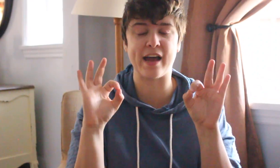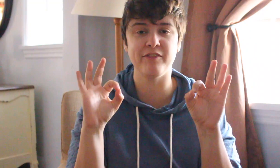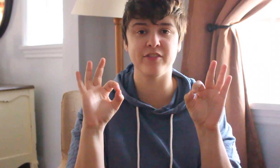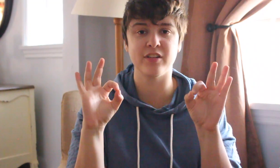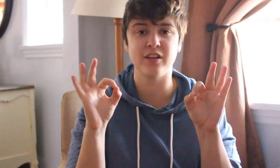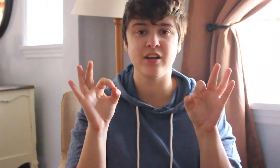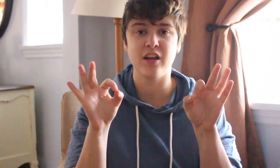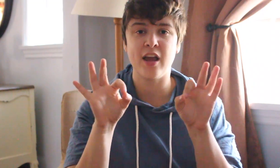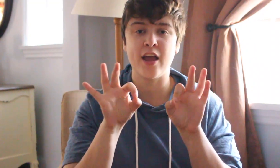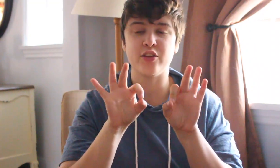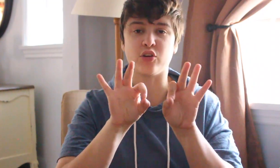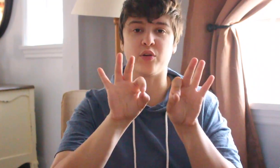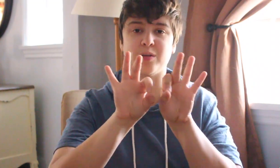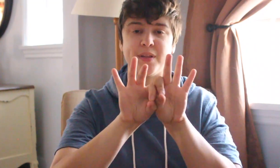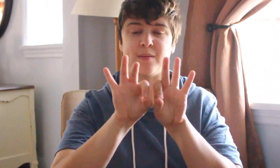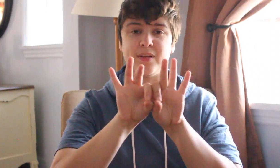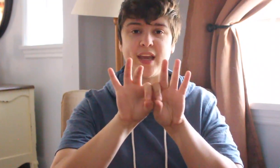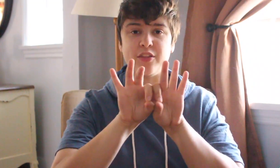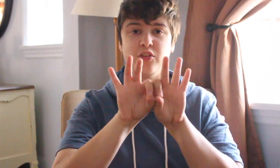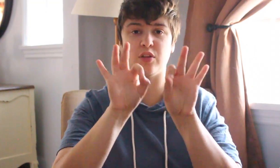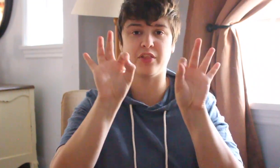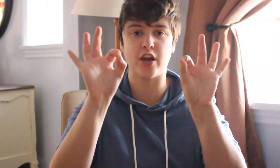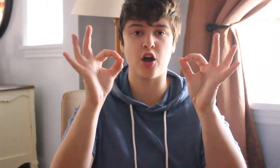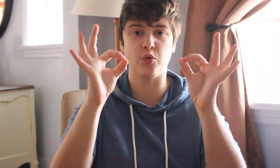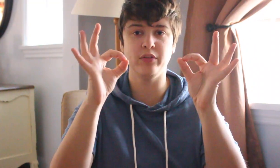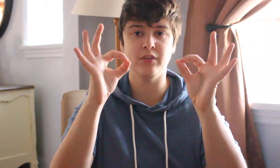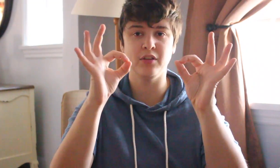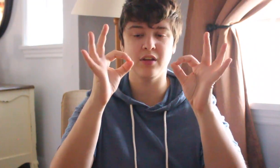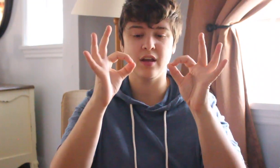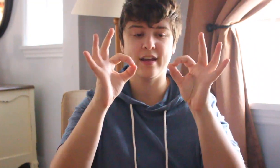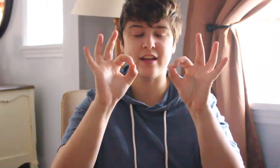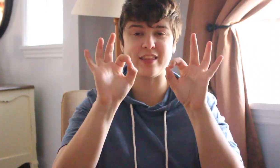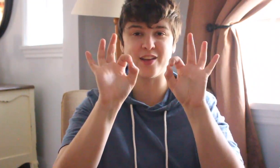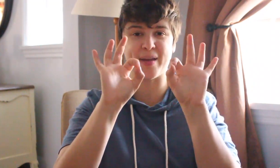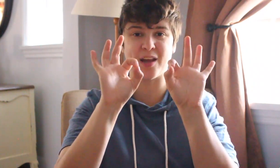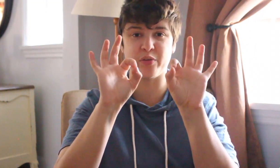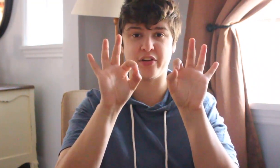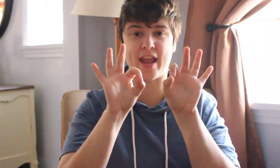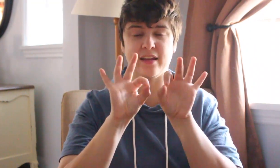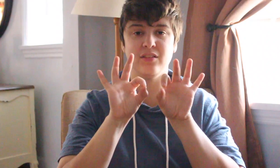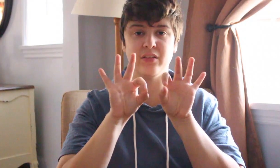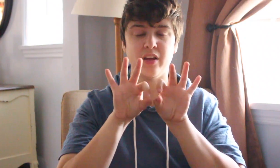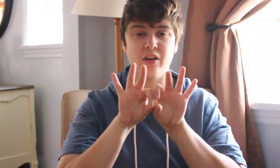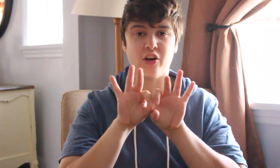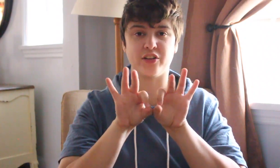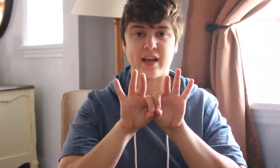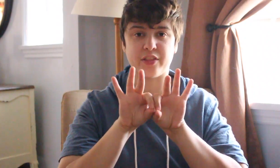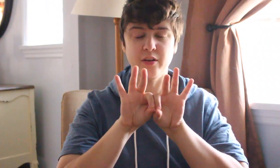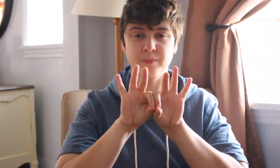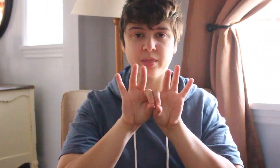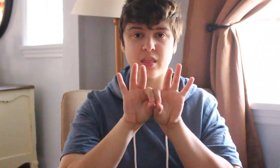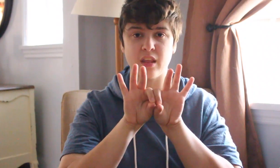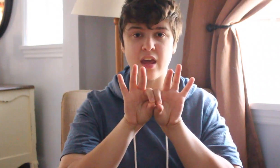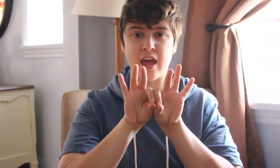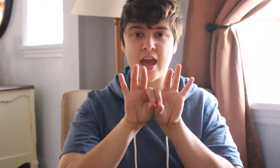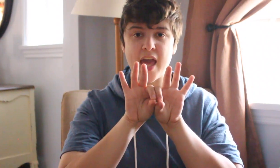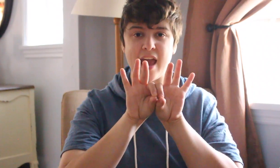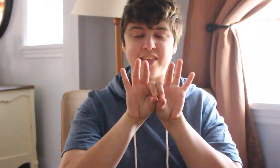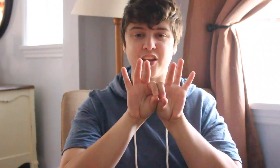F. You're going to put them together so that the O's that you're making with your hands are together. And then